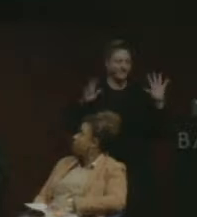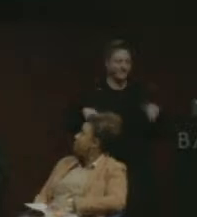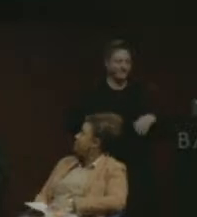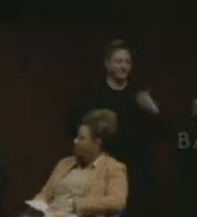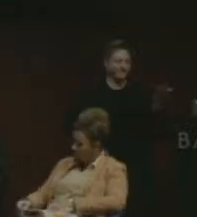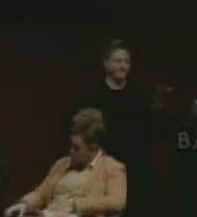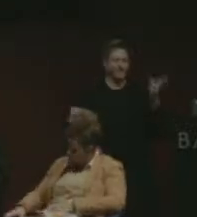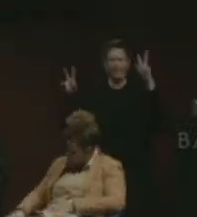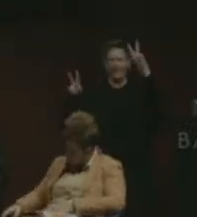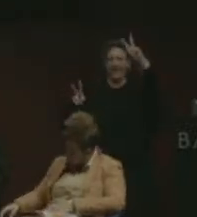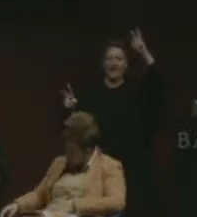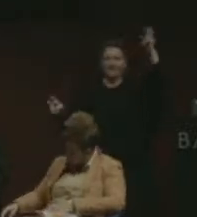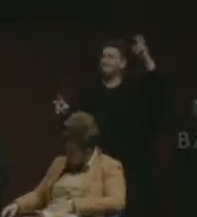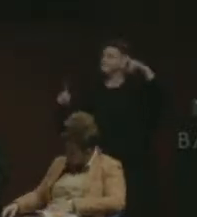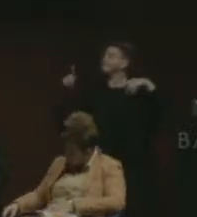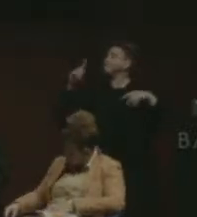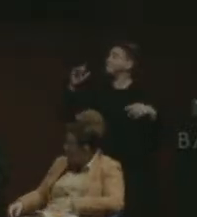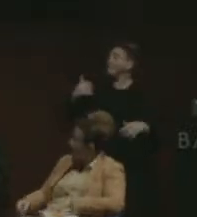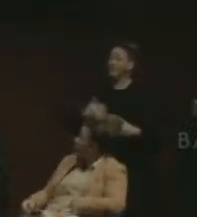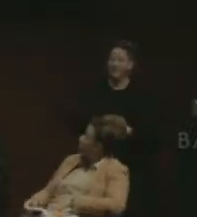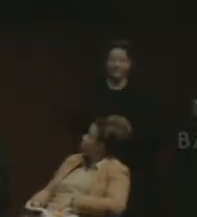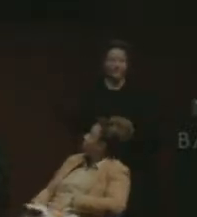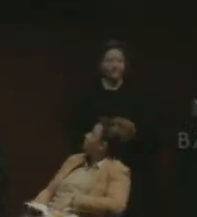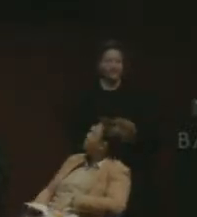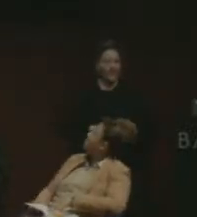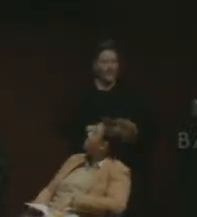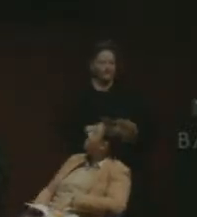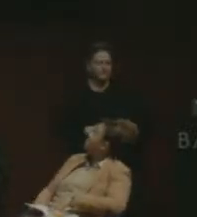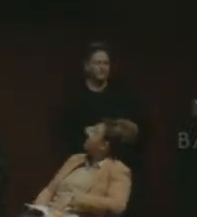close with a wonderful story of coming to know Myrtle in